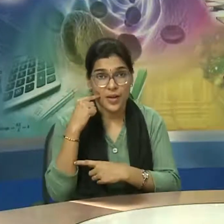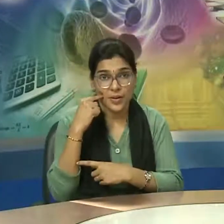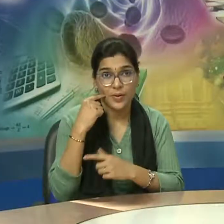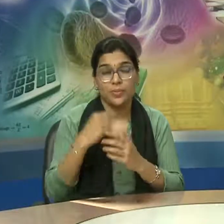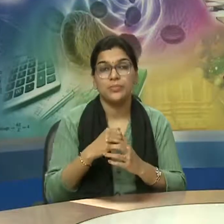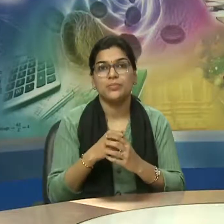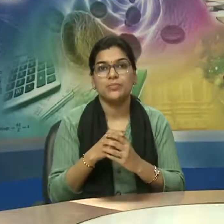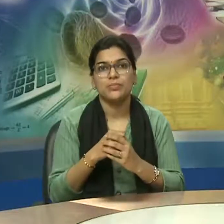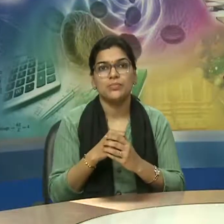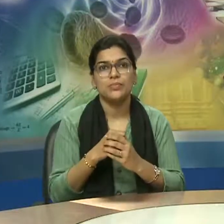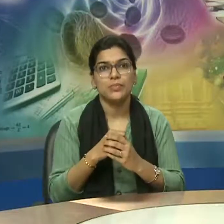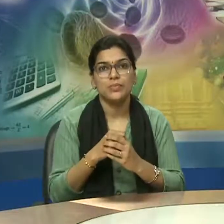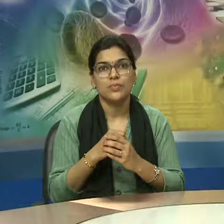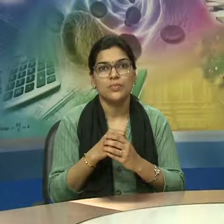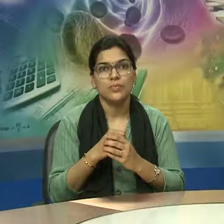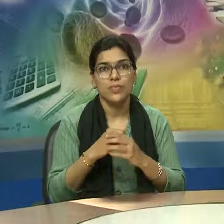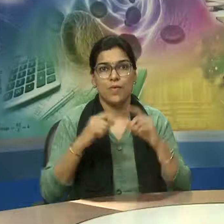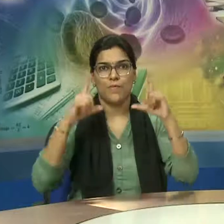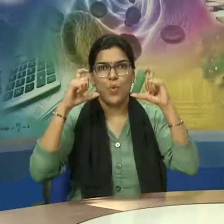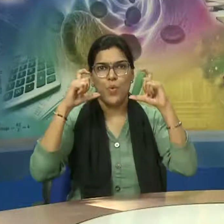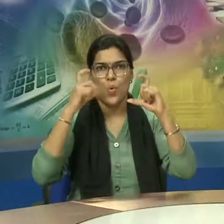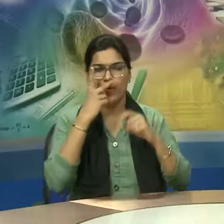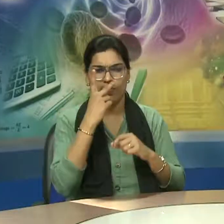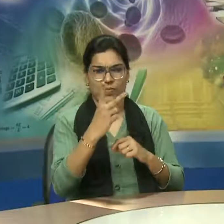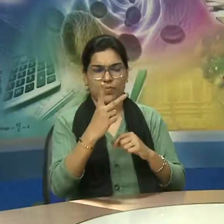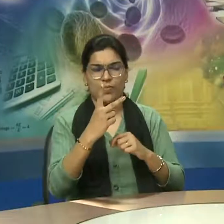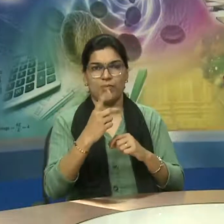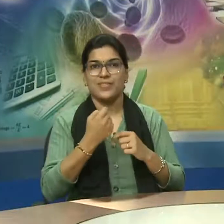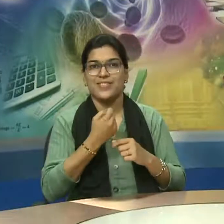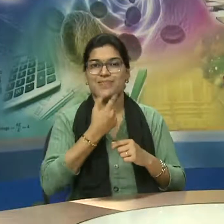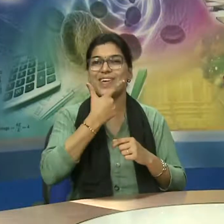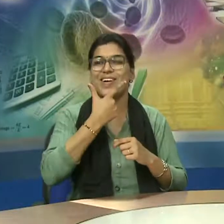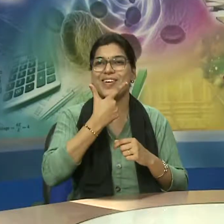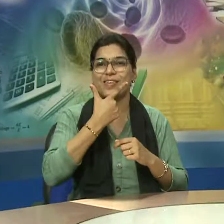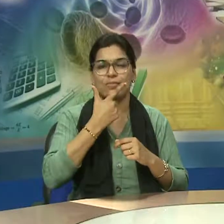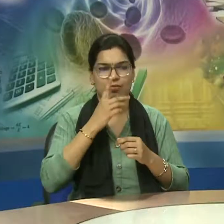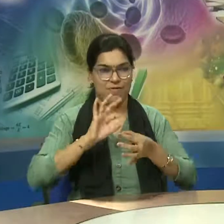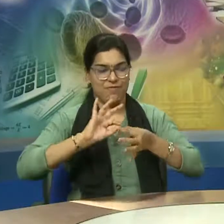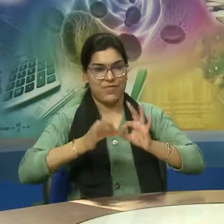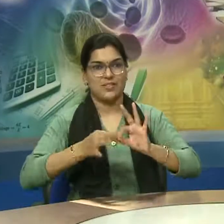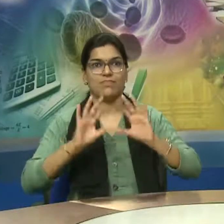H, learn to wear many faces.